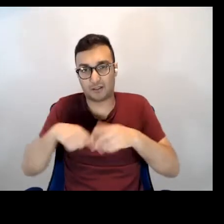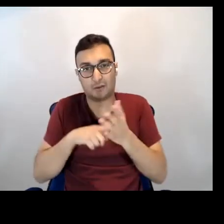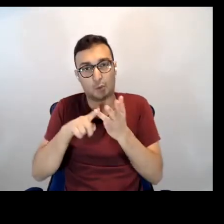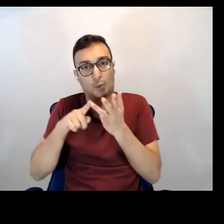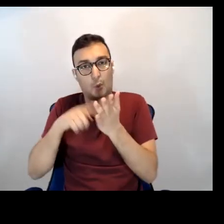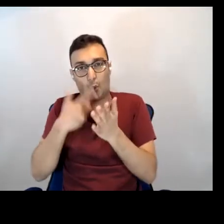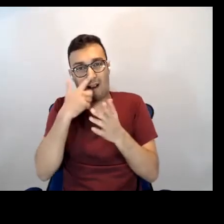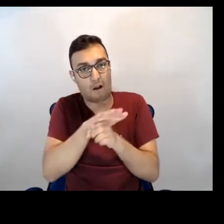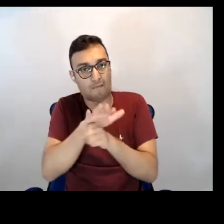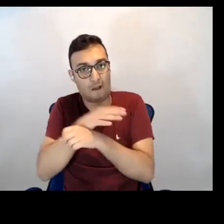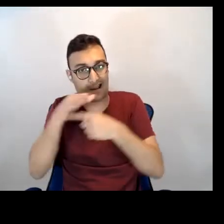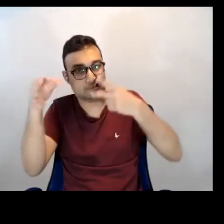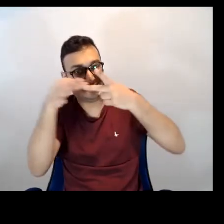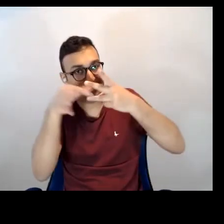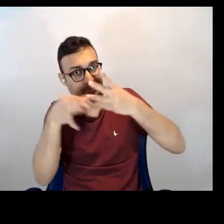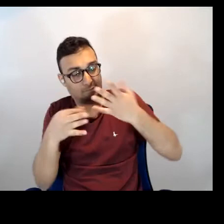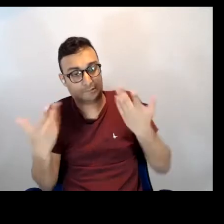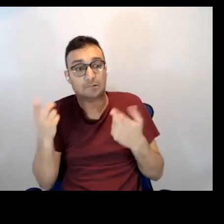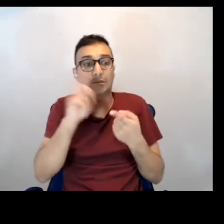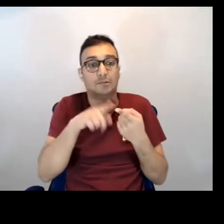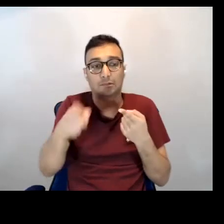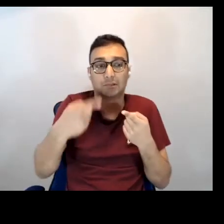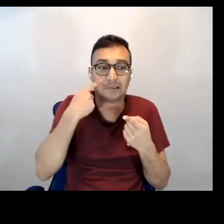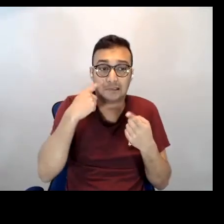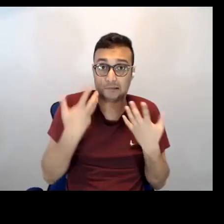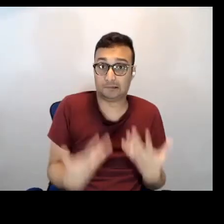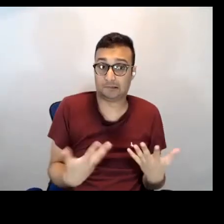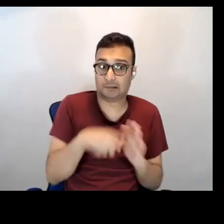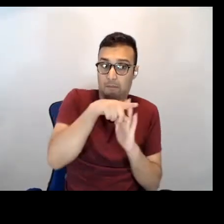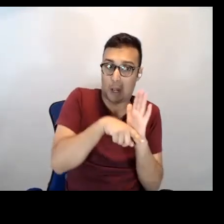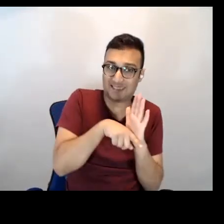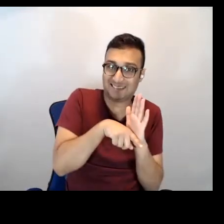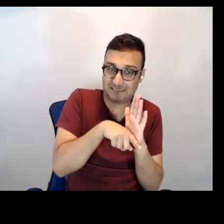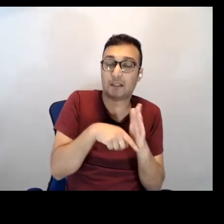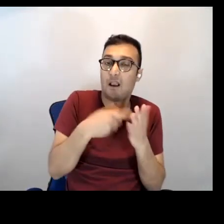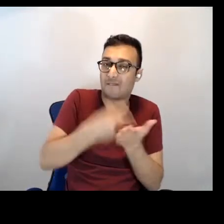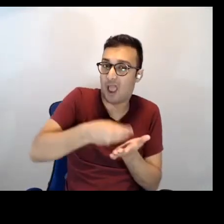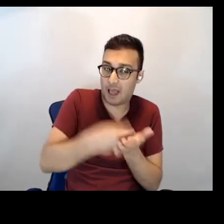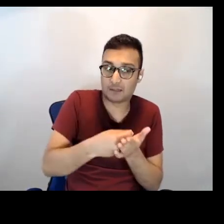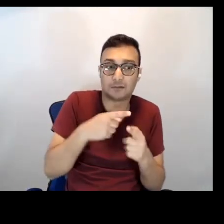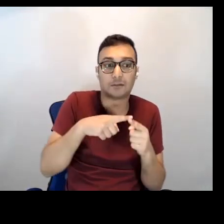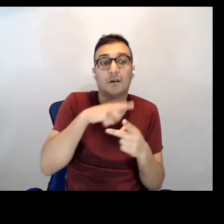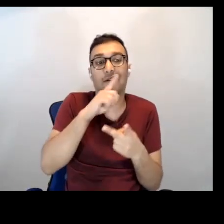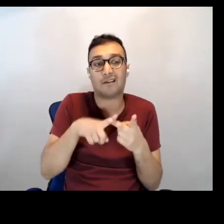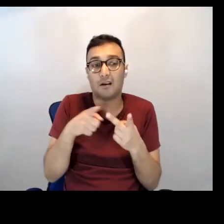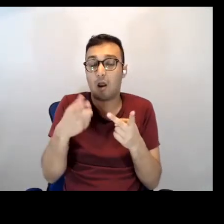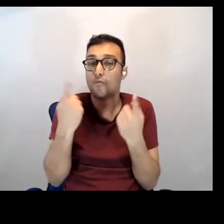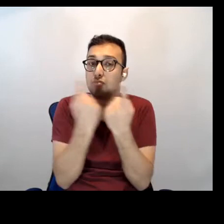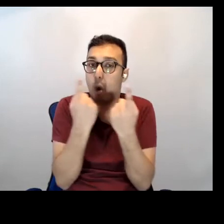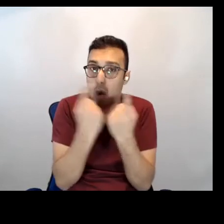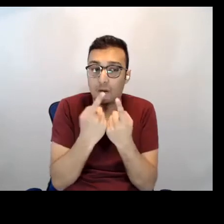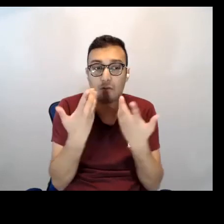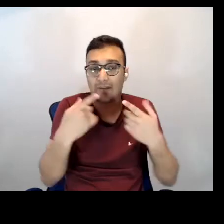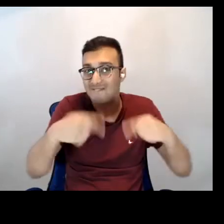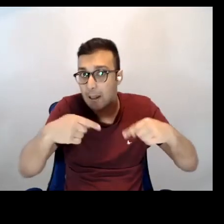at existing policy on AT and relevant financing schemes, product availability, quality